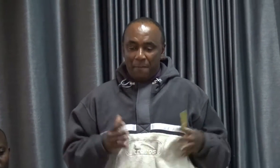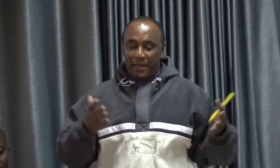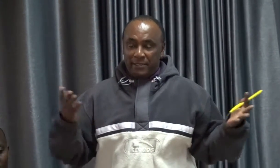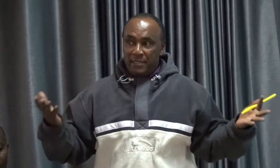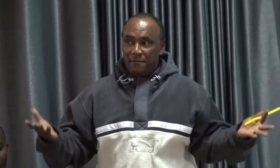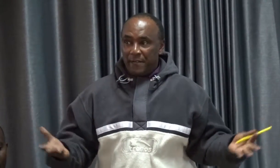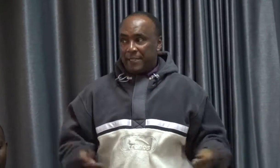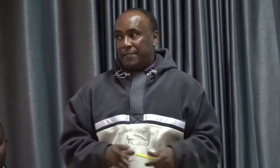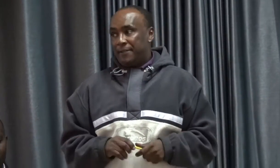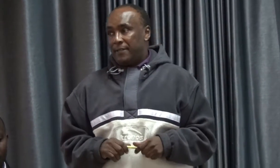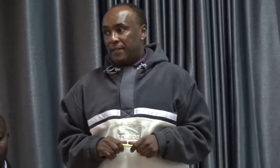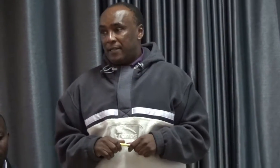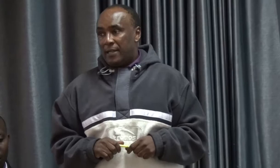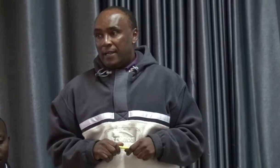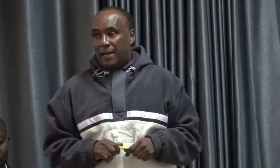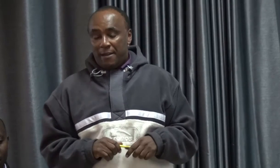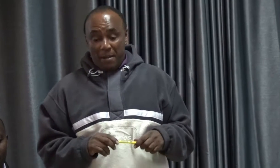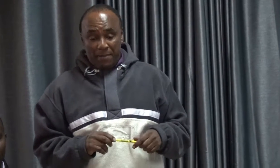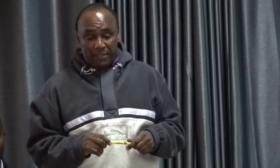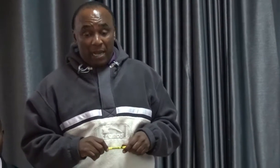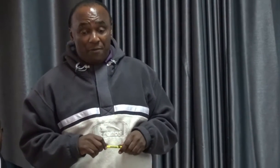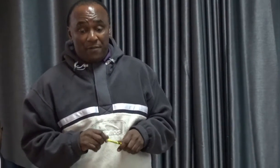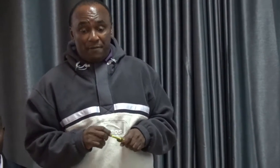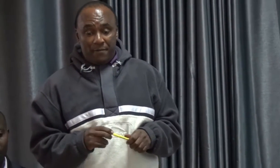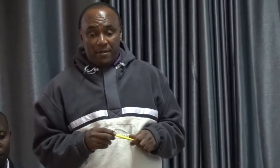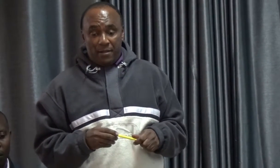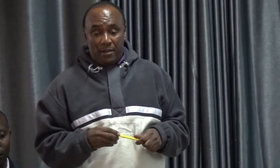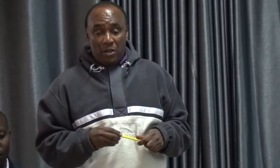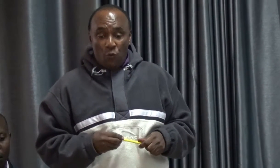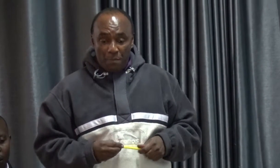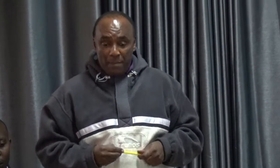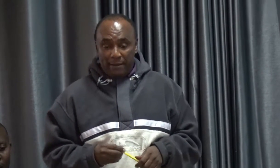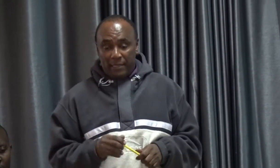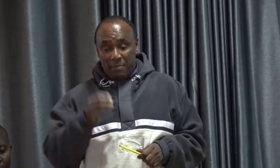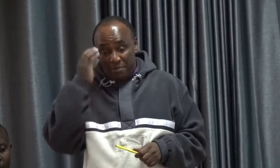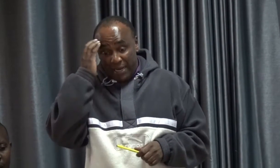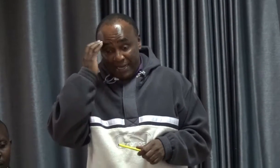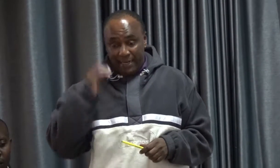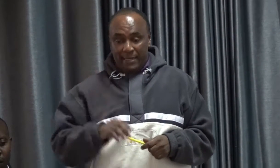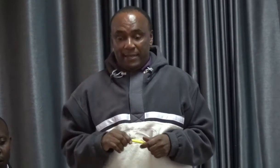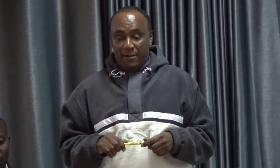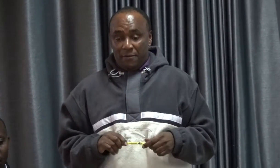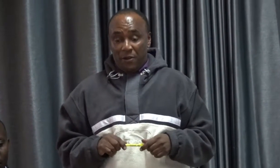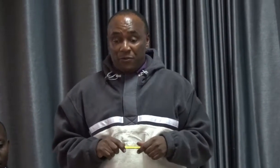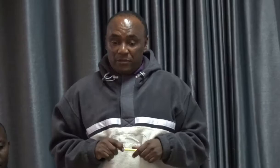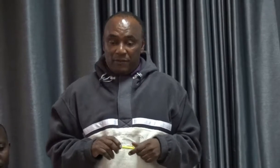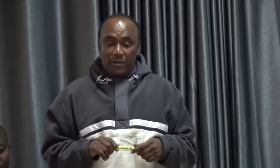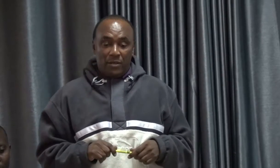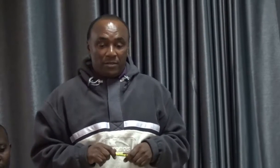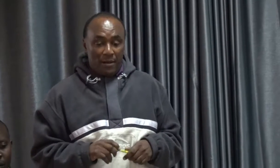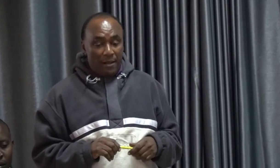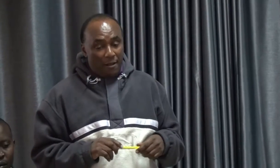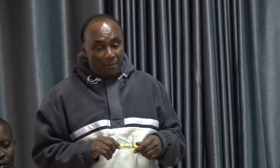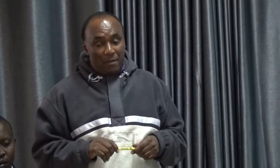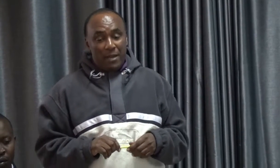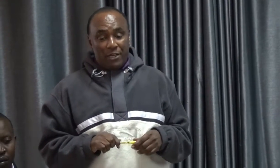We are blessed differently. Remember, some of the equipment that may be needed for inclusive